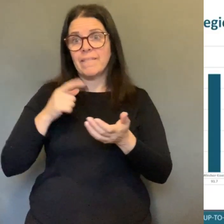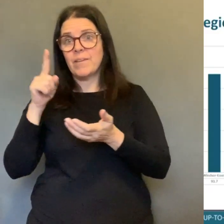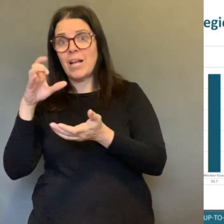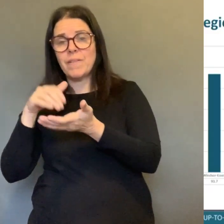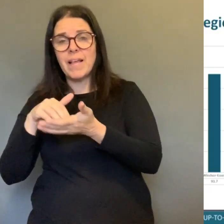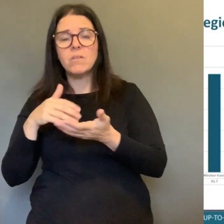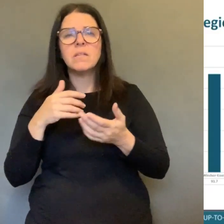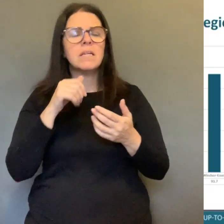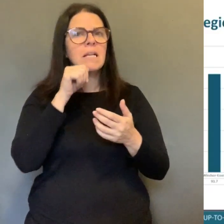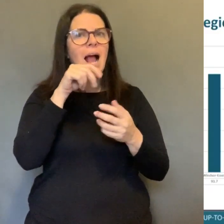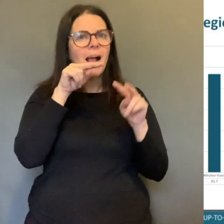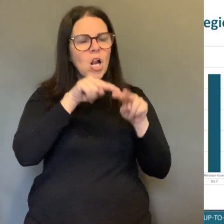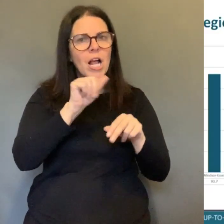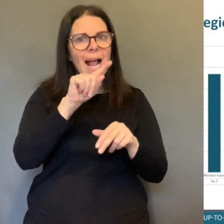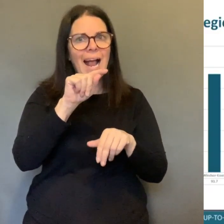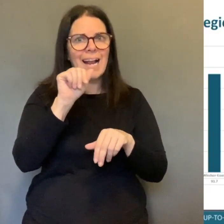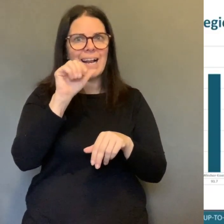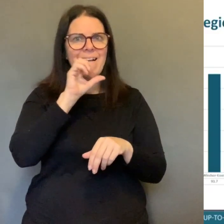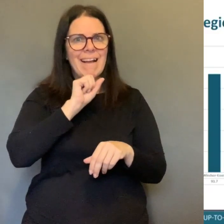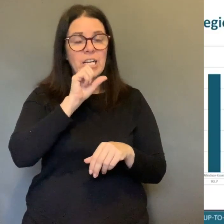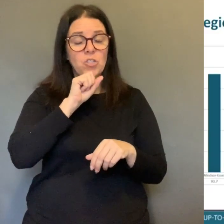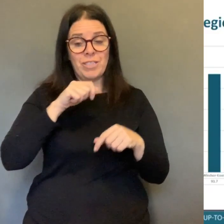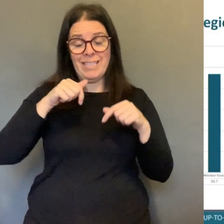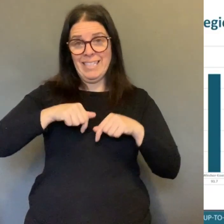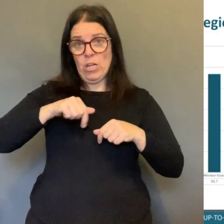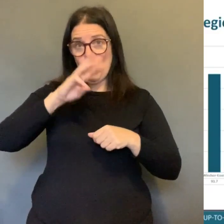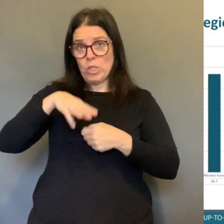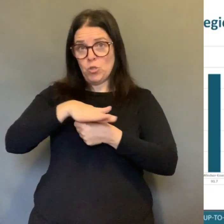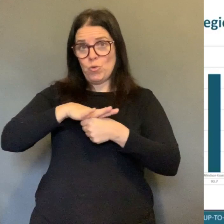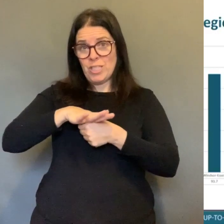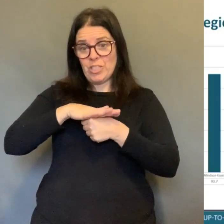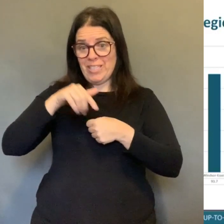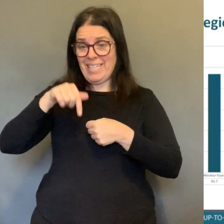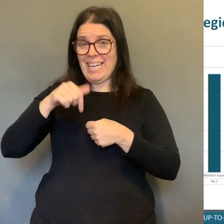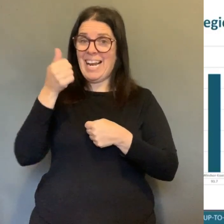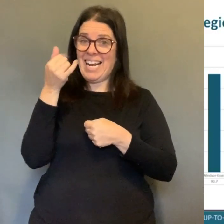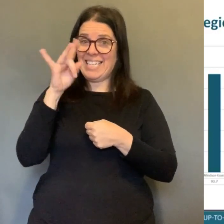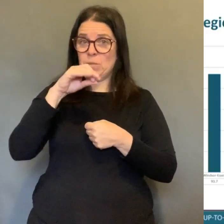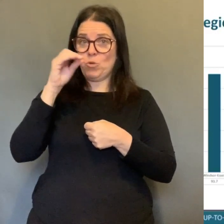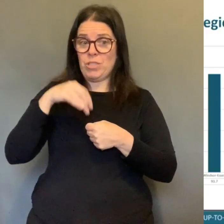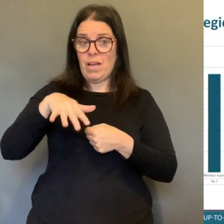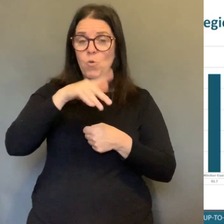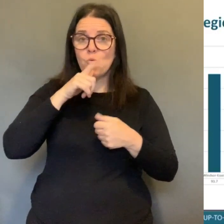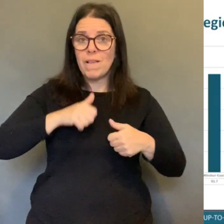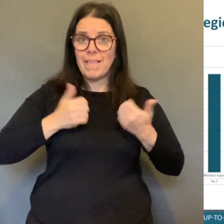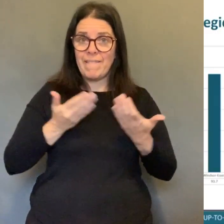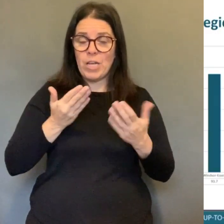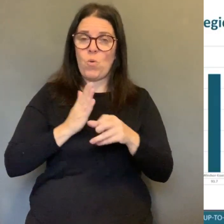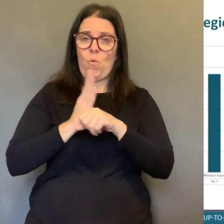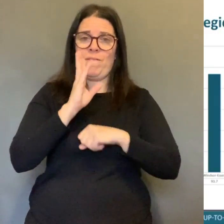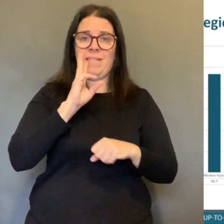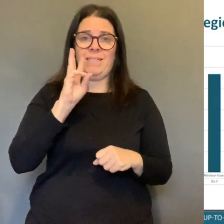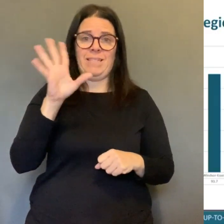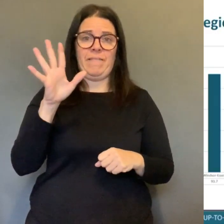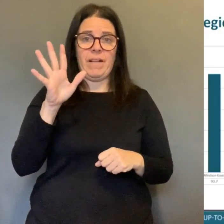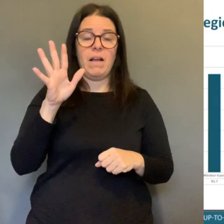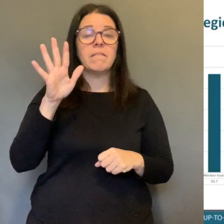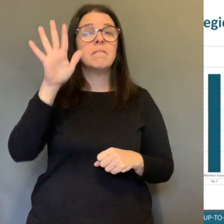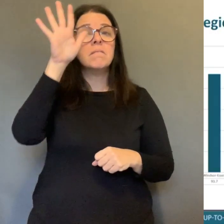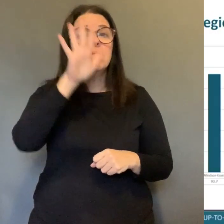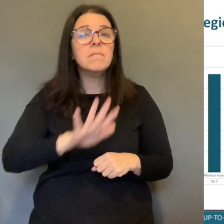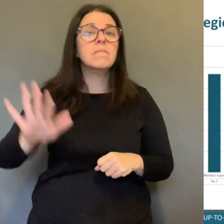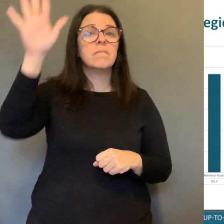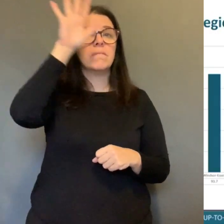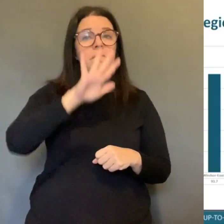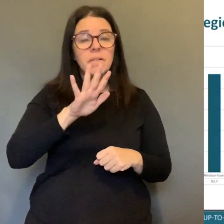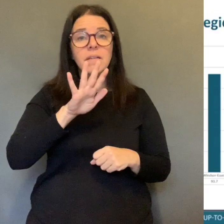compared to the provincial average, but we are also in the cases in Lambton, Sarnia and Lambton is also high,